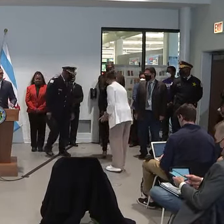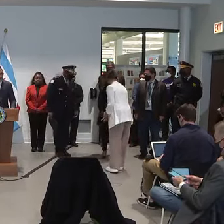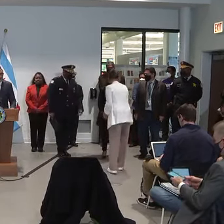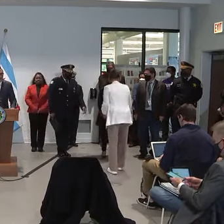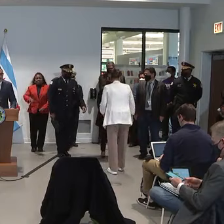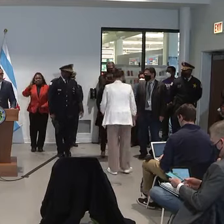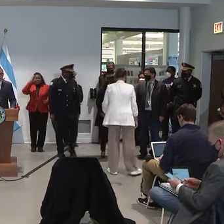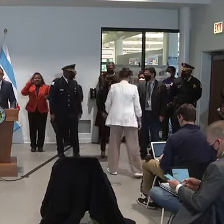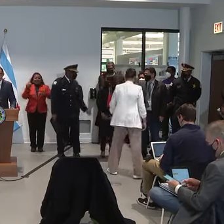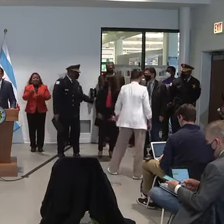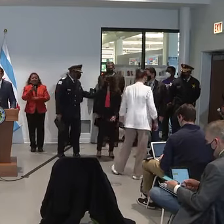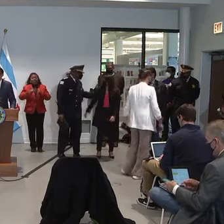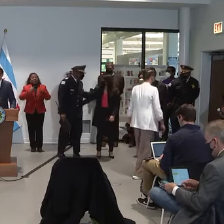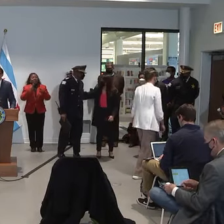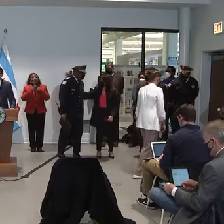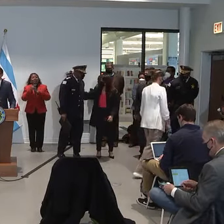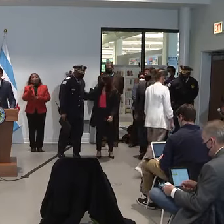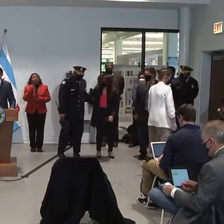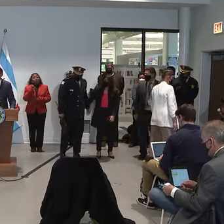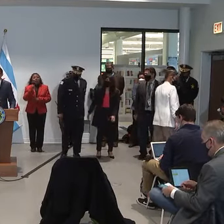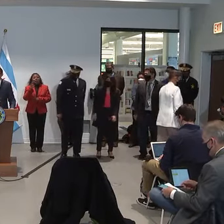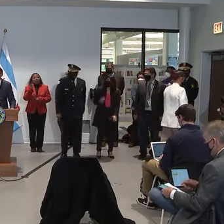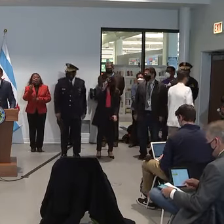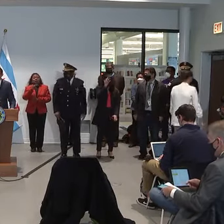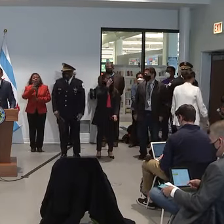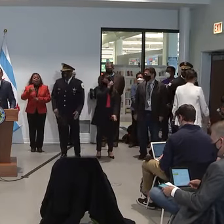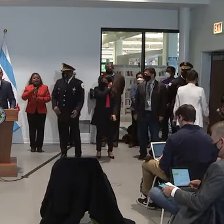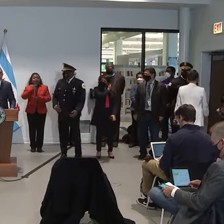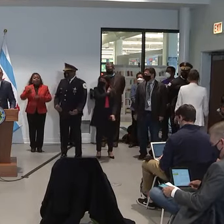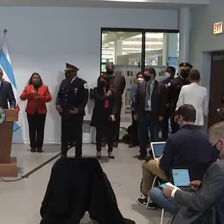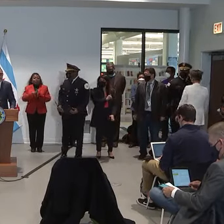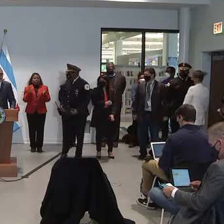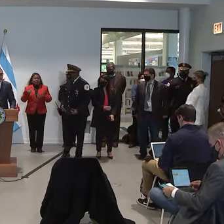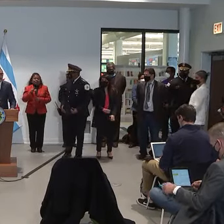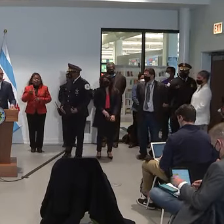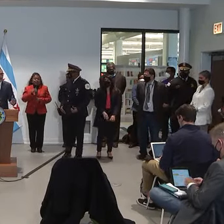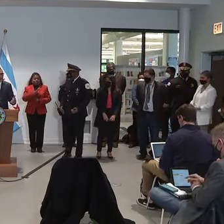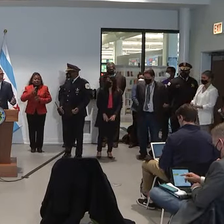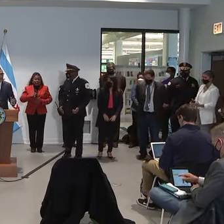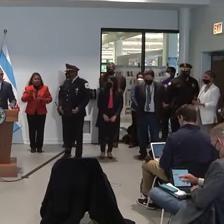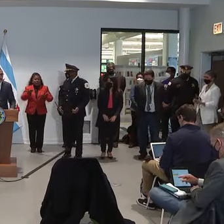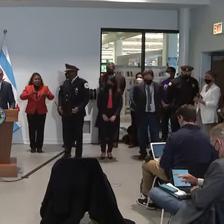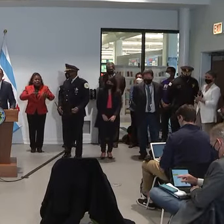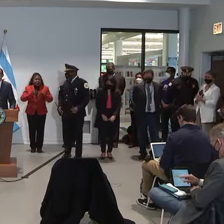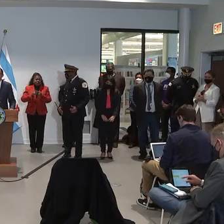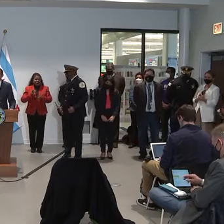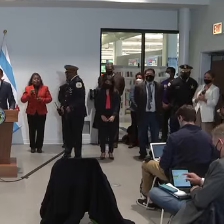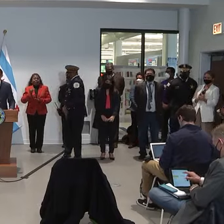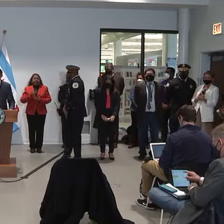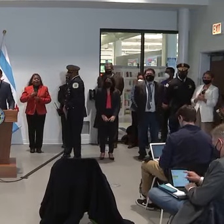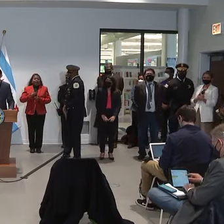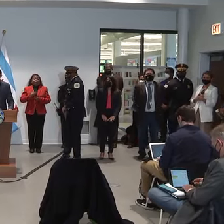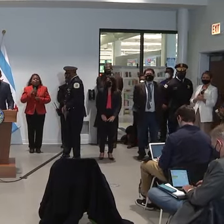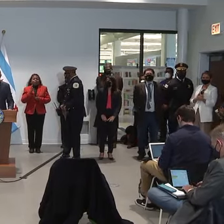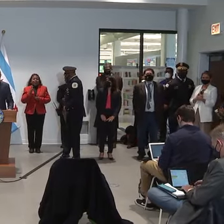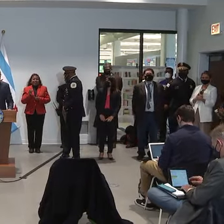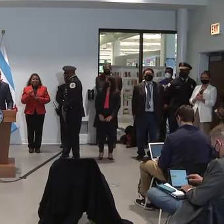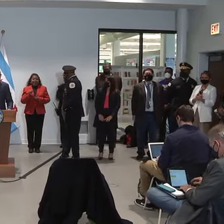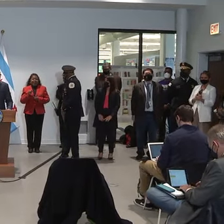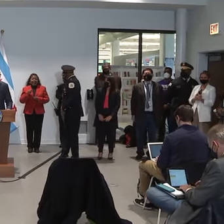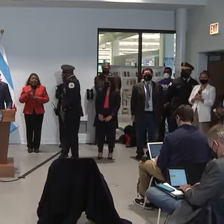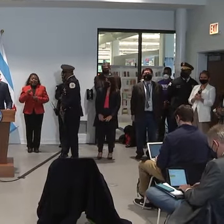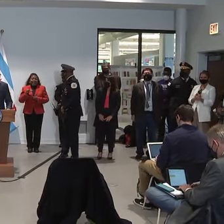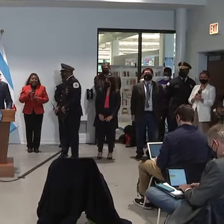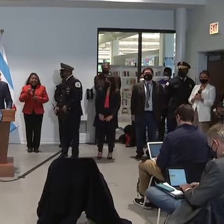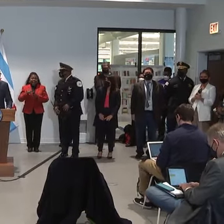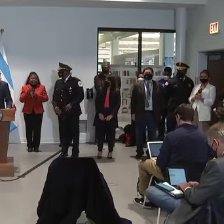Hi, everybody. My name is Chris Brown. I'm the Chicago Public Library Commissioner, and welcome to our Whitney Young Branch Library in